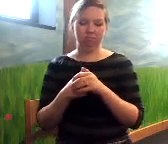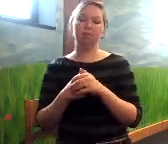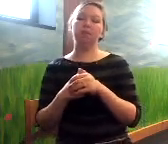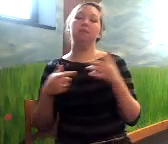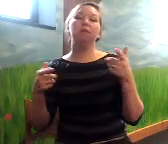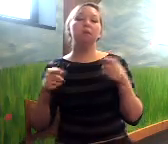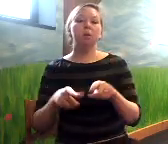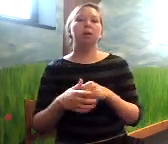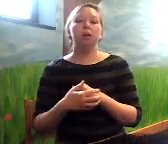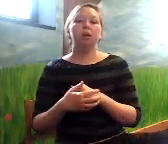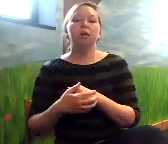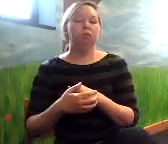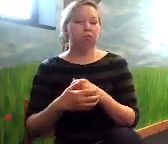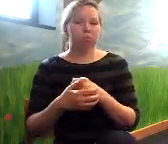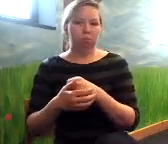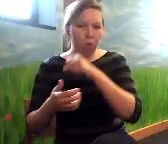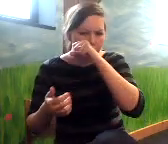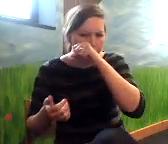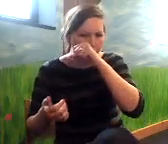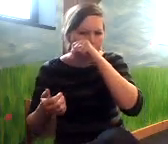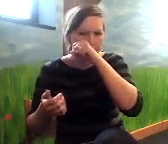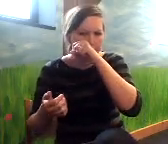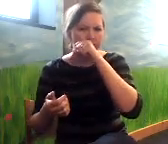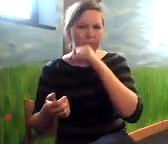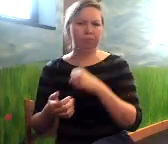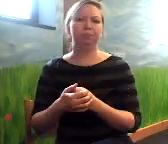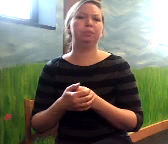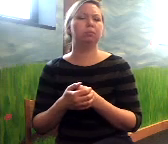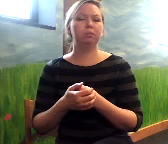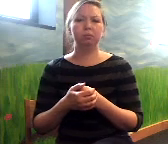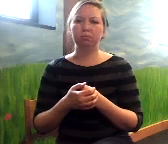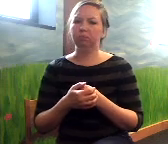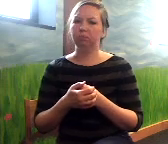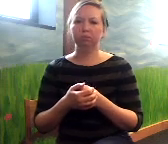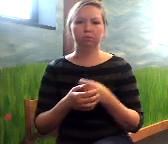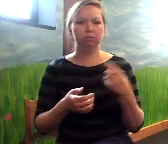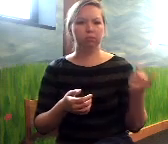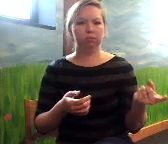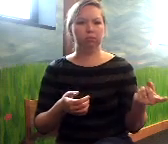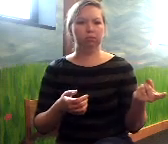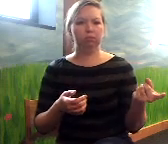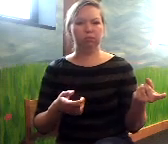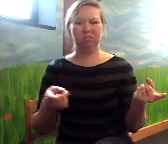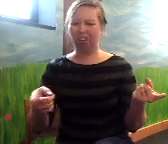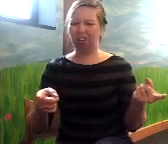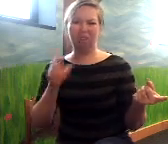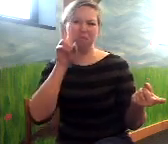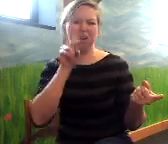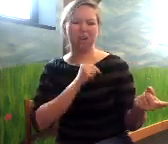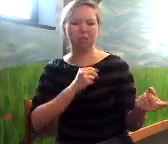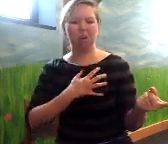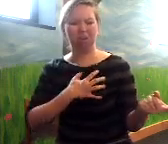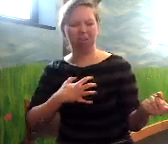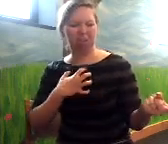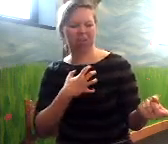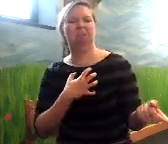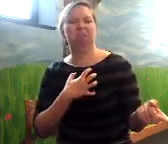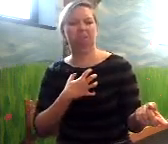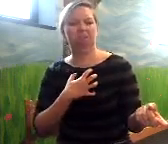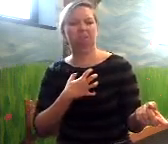French in Vietnam for that first phase that I'm talking about there, from 1946 to 1954, until a